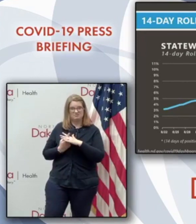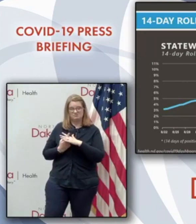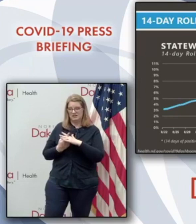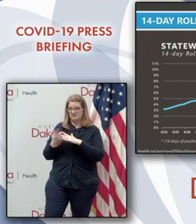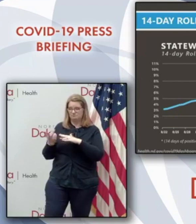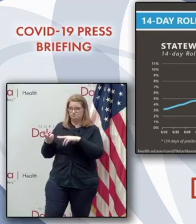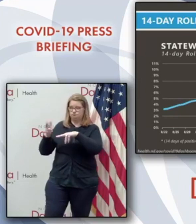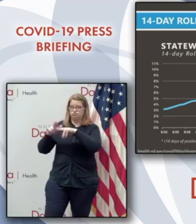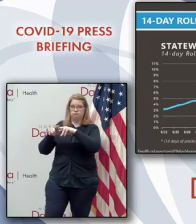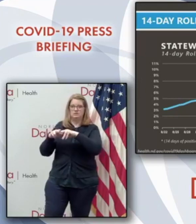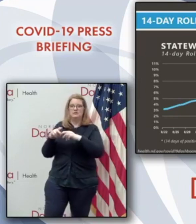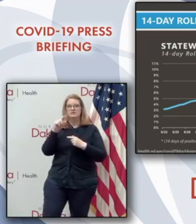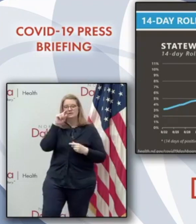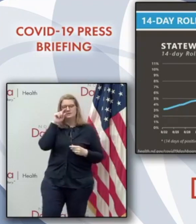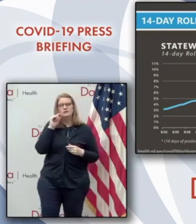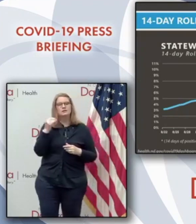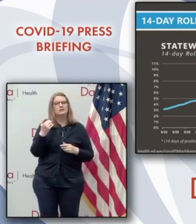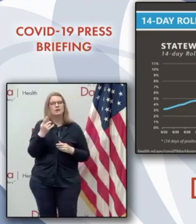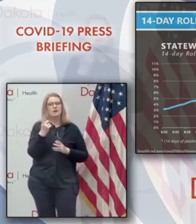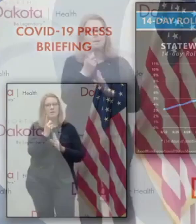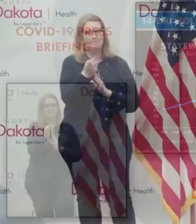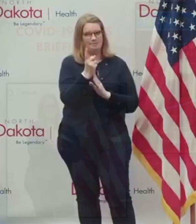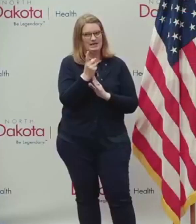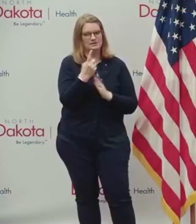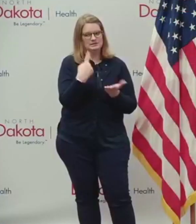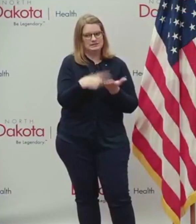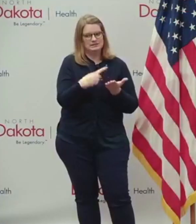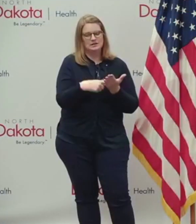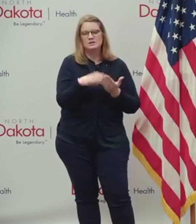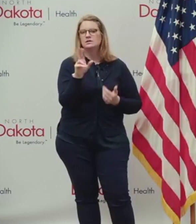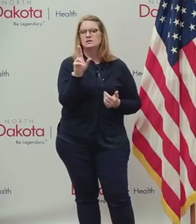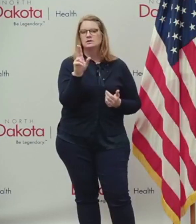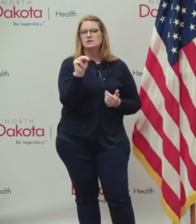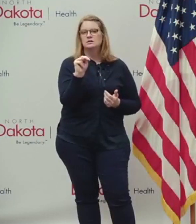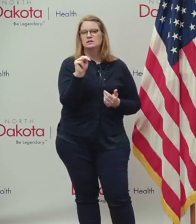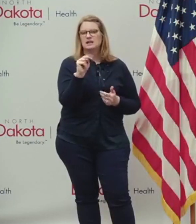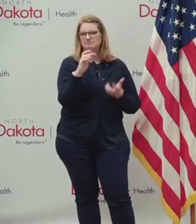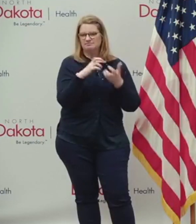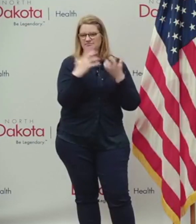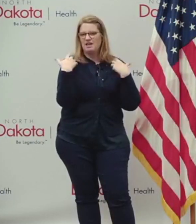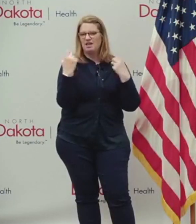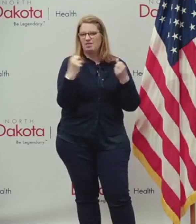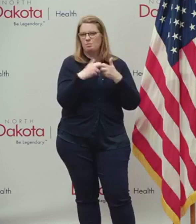pandemic. I want to spend a minute talking about underlying health conditions.